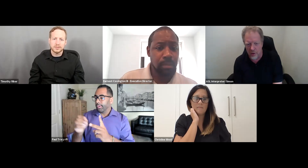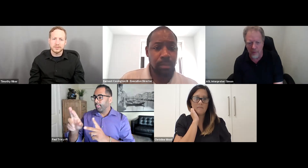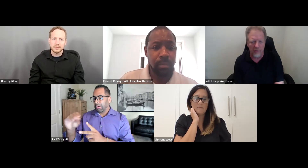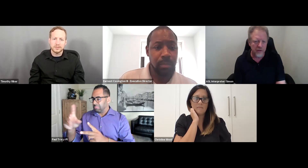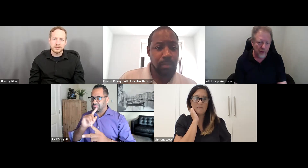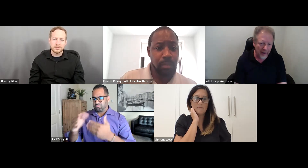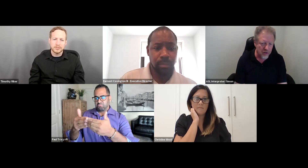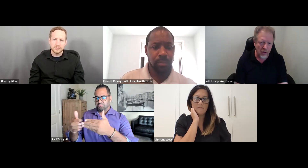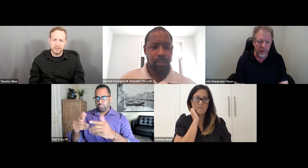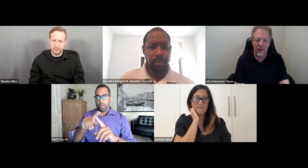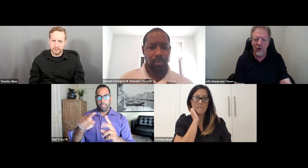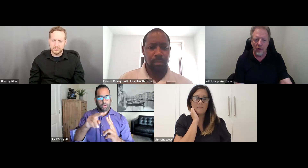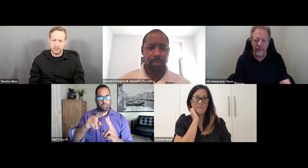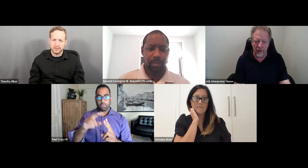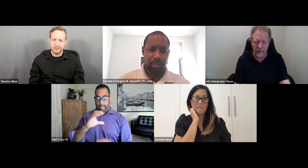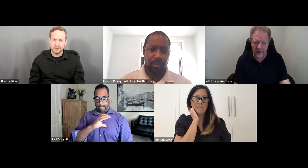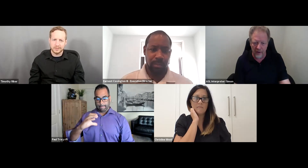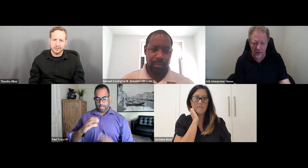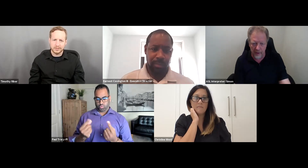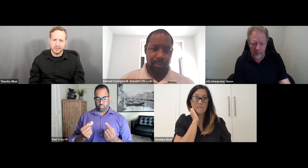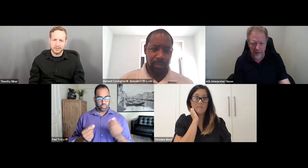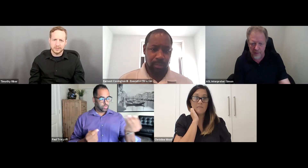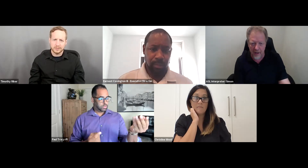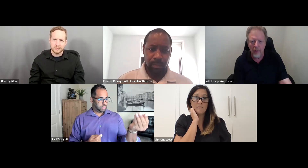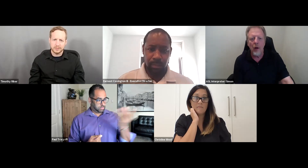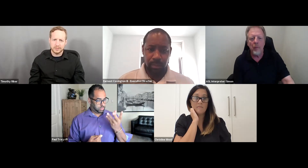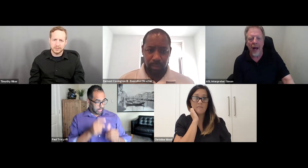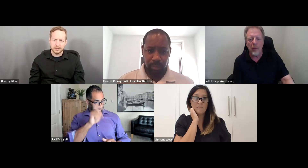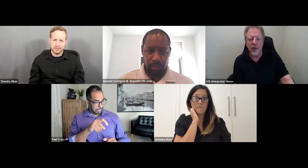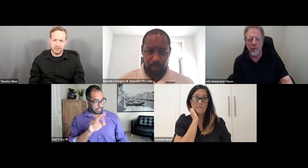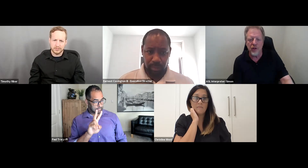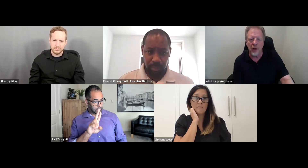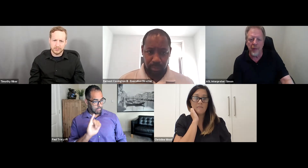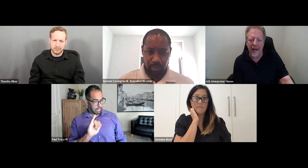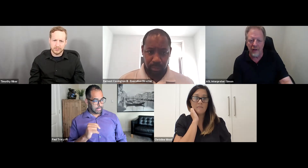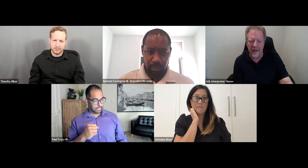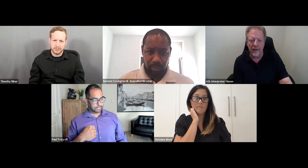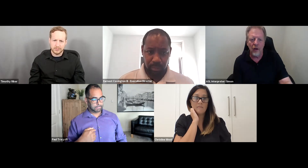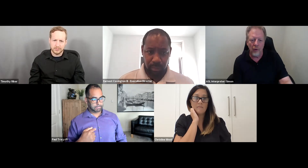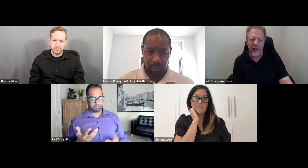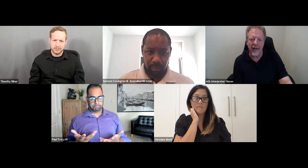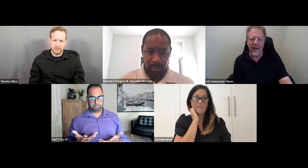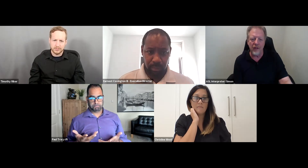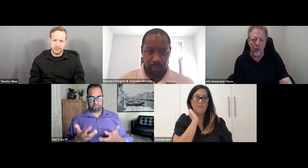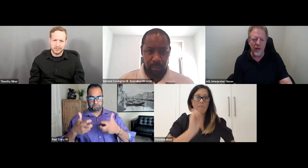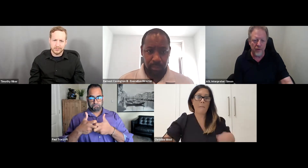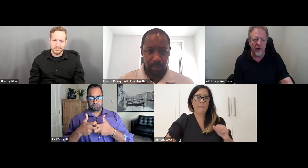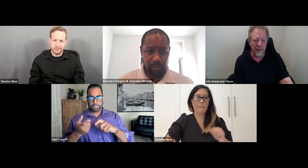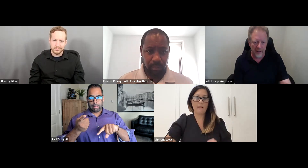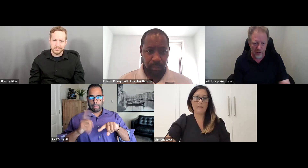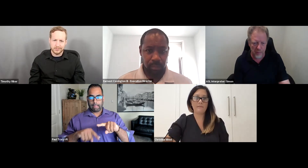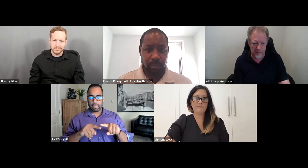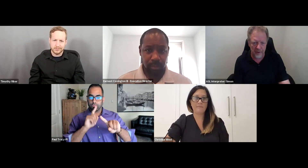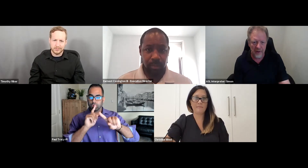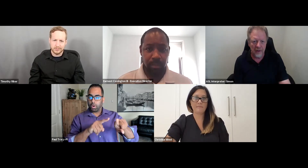individual interpreter, or if it's a freelance interpreter, or a video relay interpreting company, it doesn't matter. But how is the commission going to be handled that when they get that request for